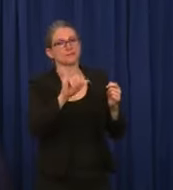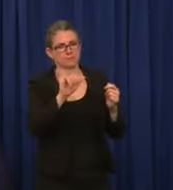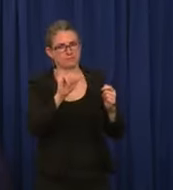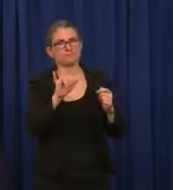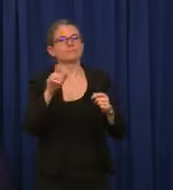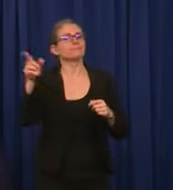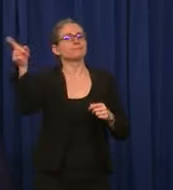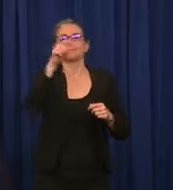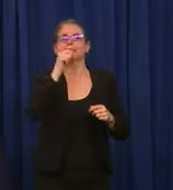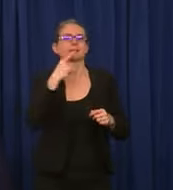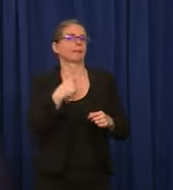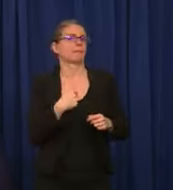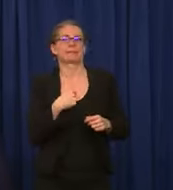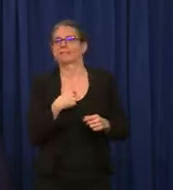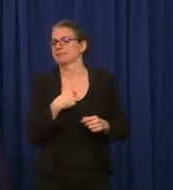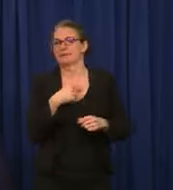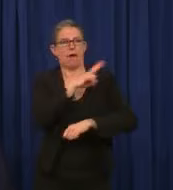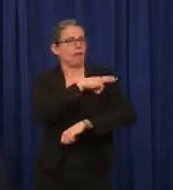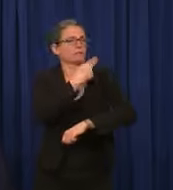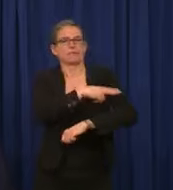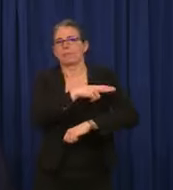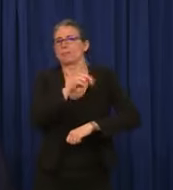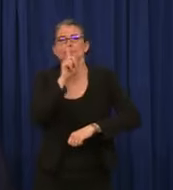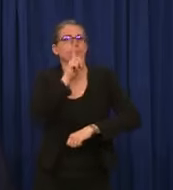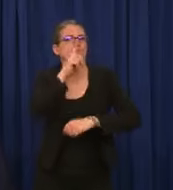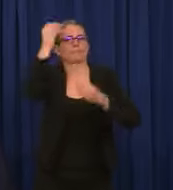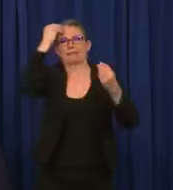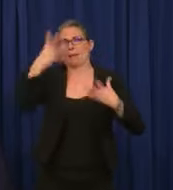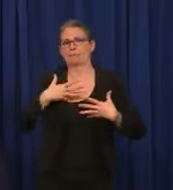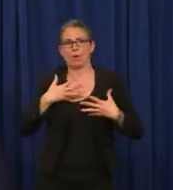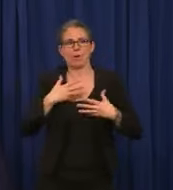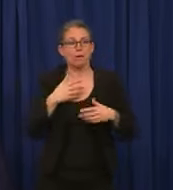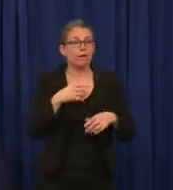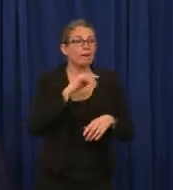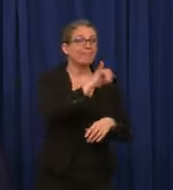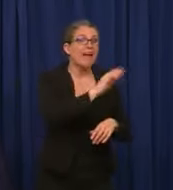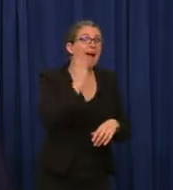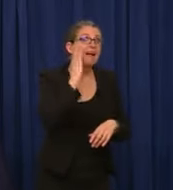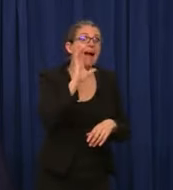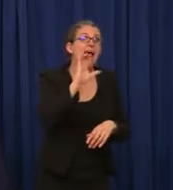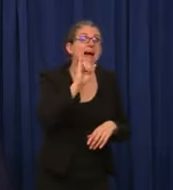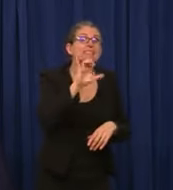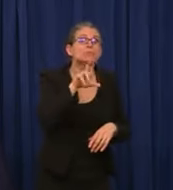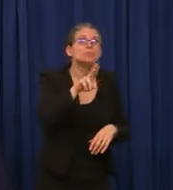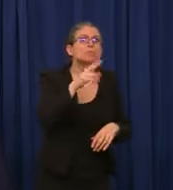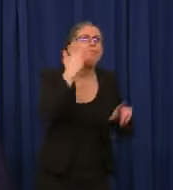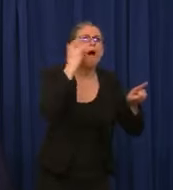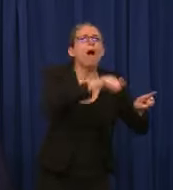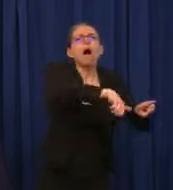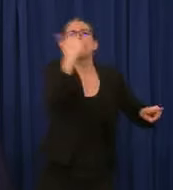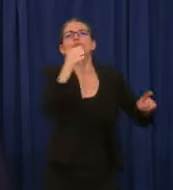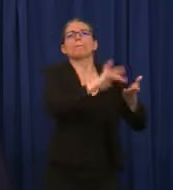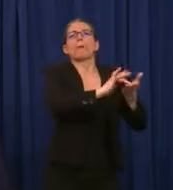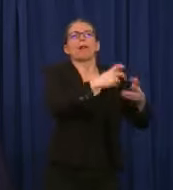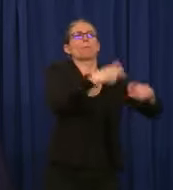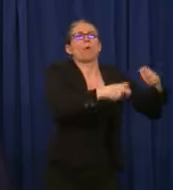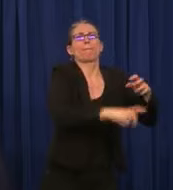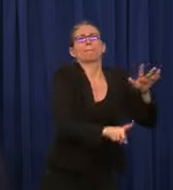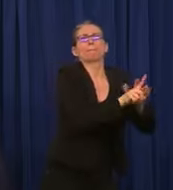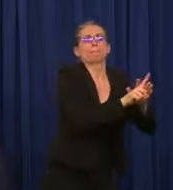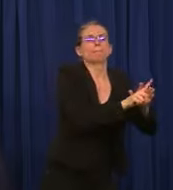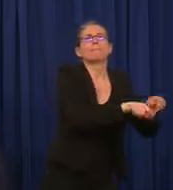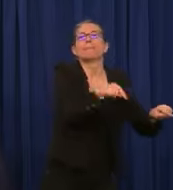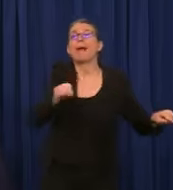us quite yet. So that's a question that we're looking at and trying to figure out the most efficient way for hospitals to report